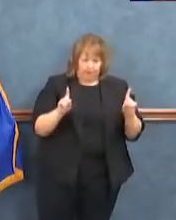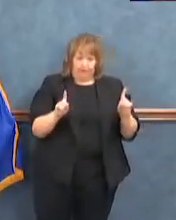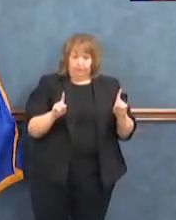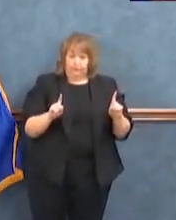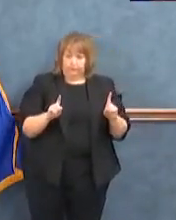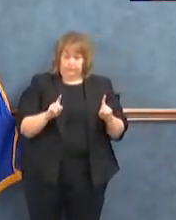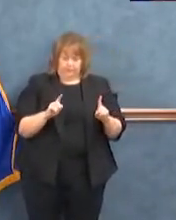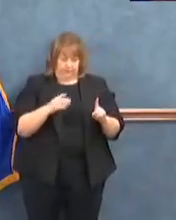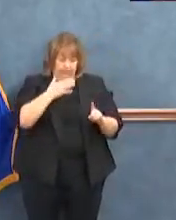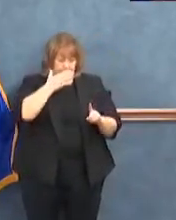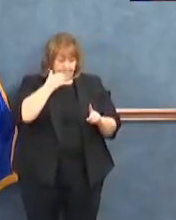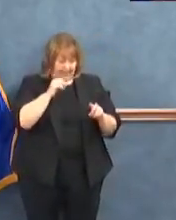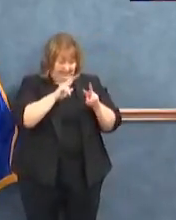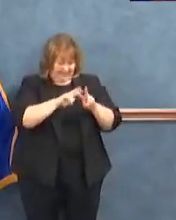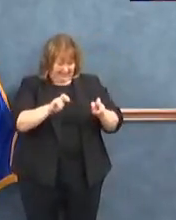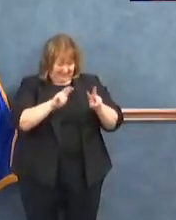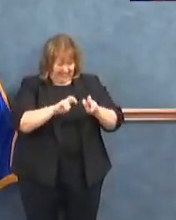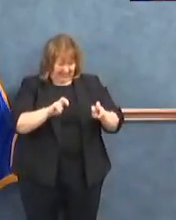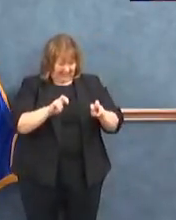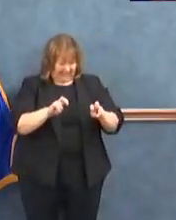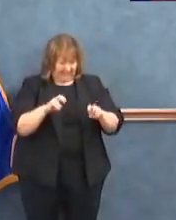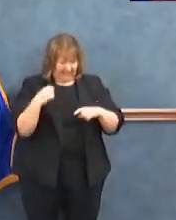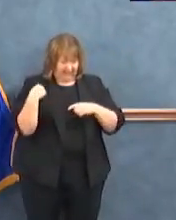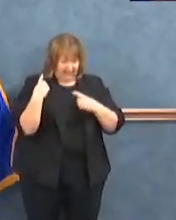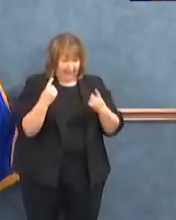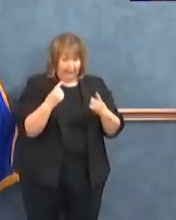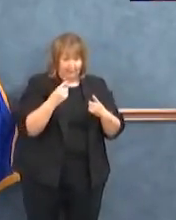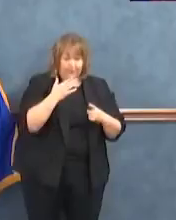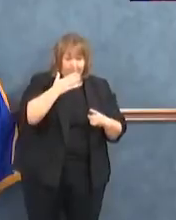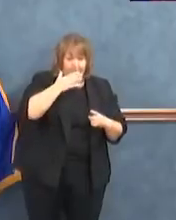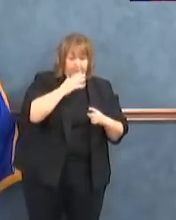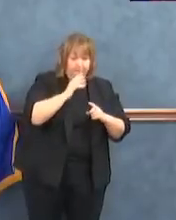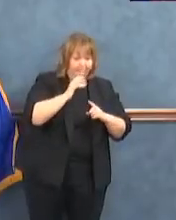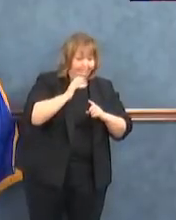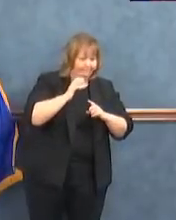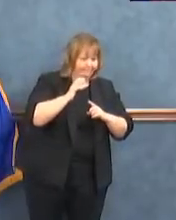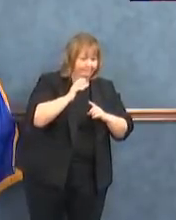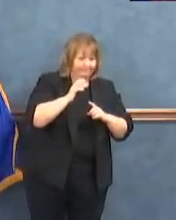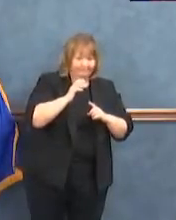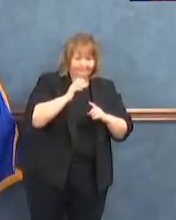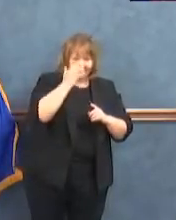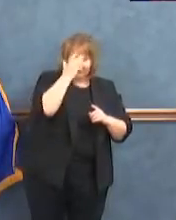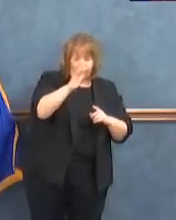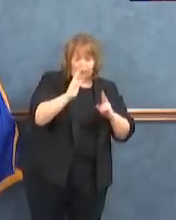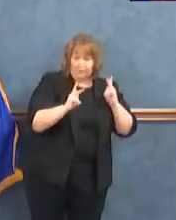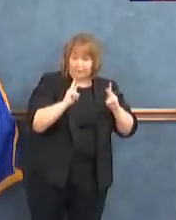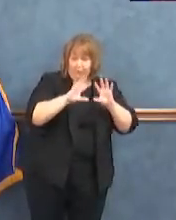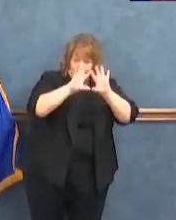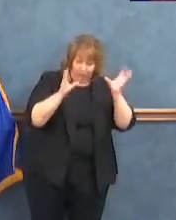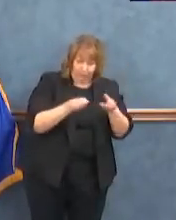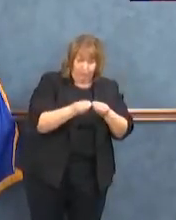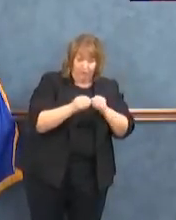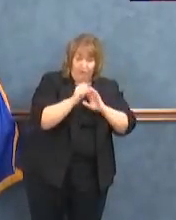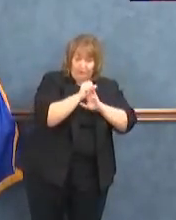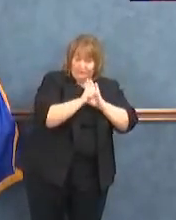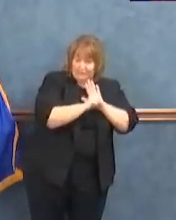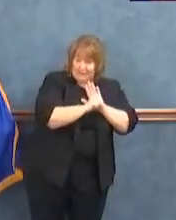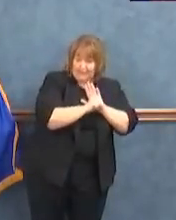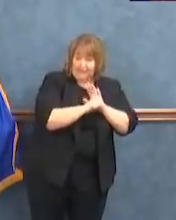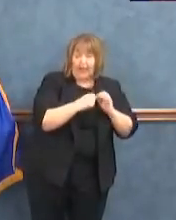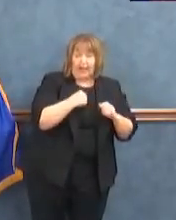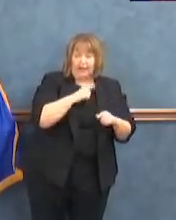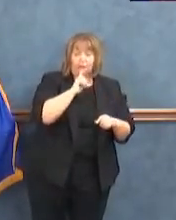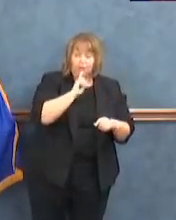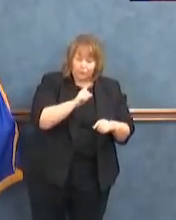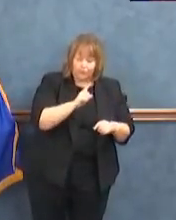best analysis from the best minds in the state that are looking at these things on a daily basis, I absolutely believe that the